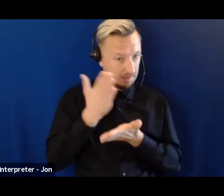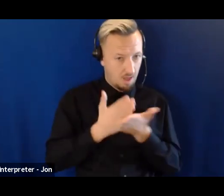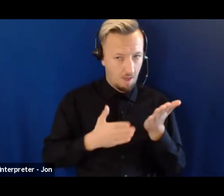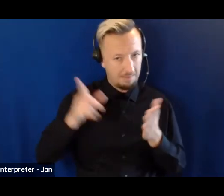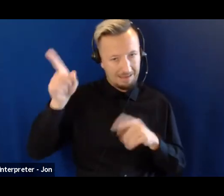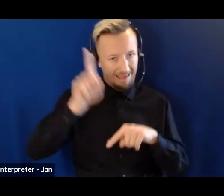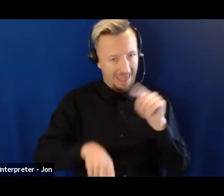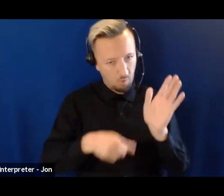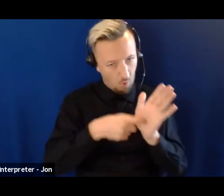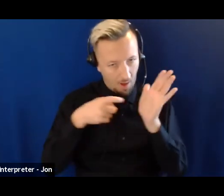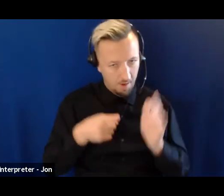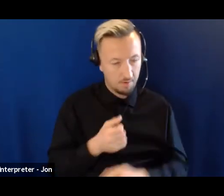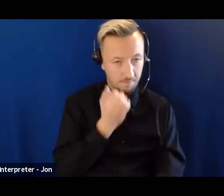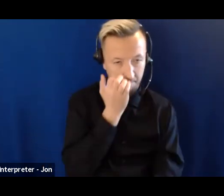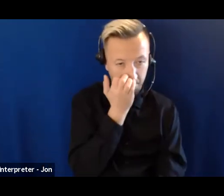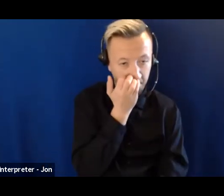Oh,